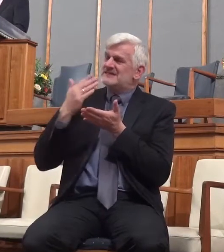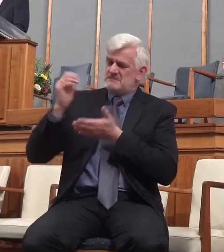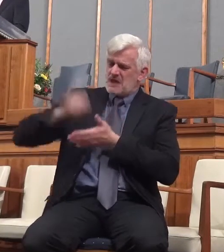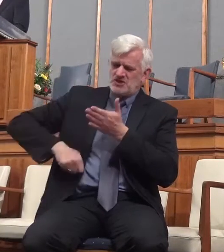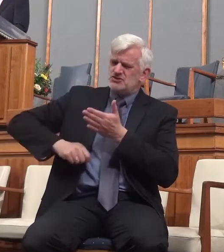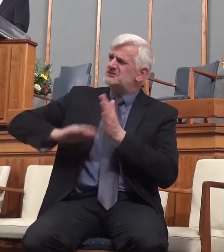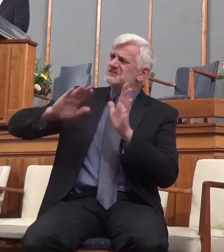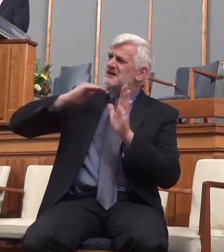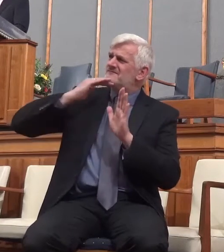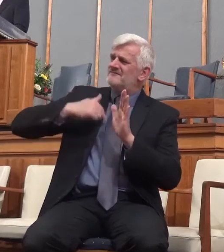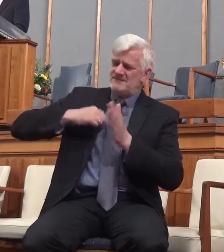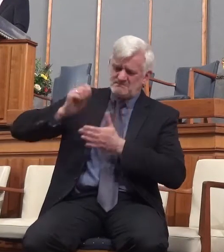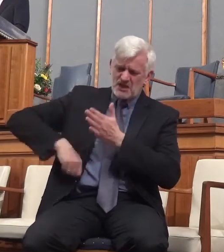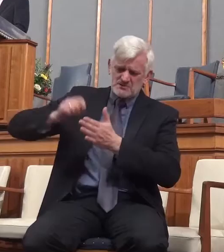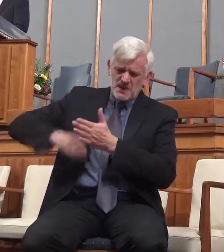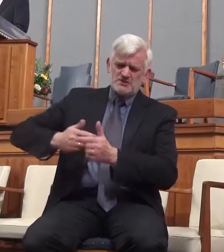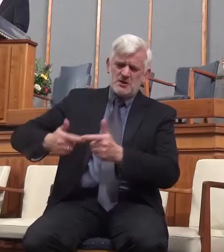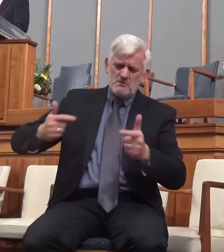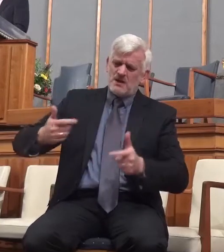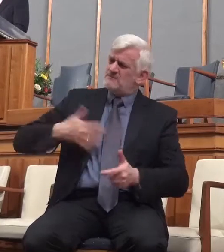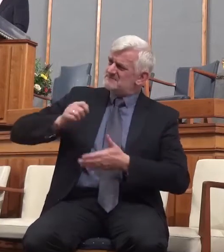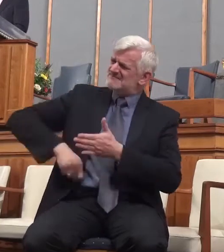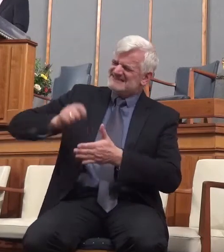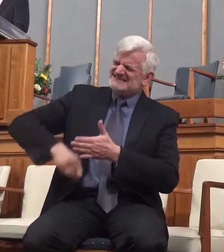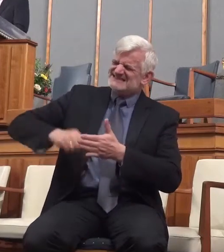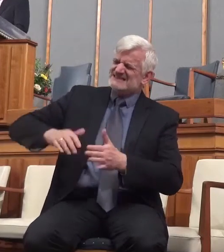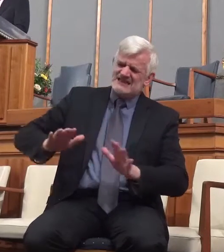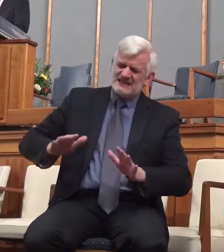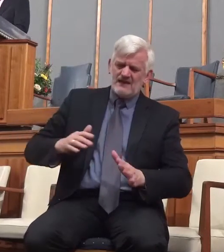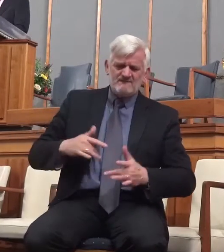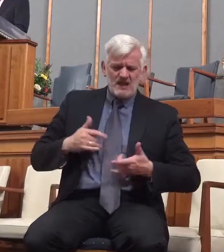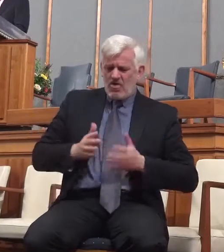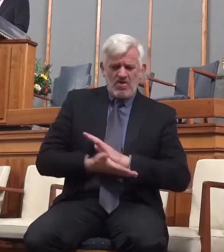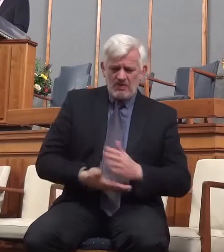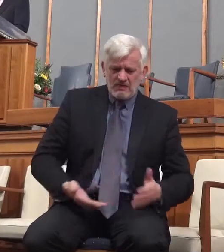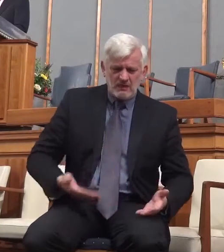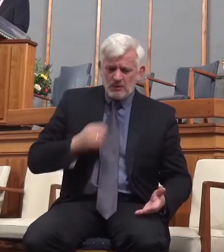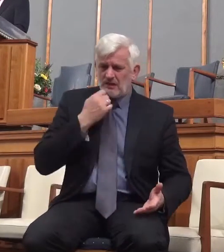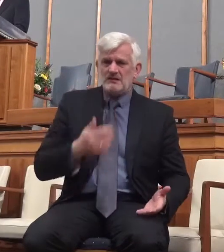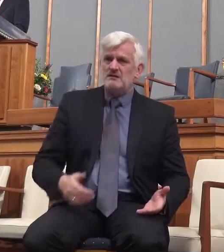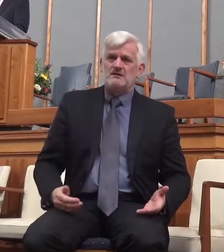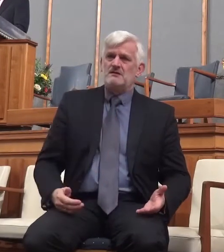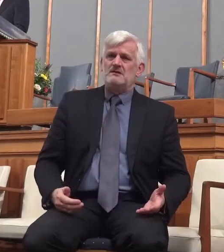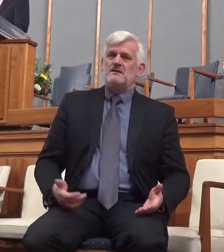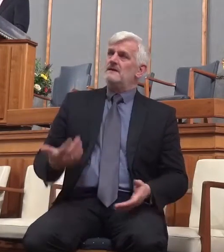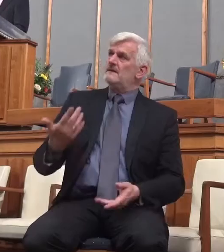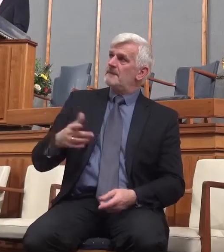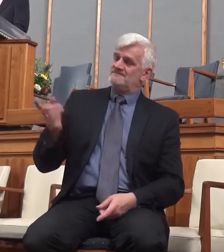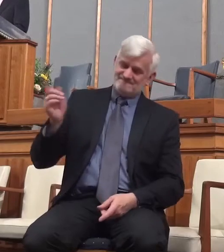me. I am consumed by the blow of thine hand. When thou, with